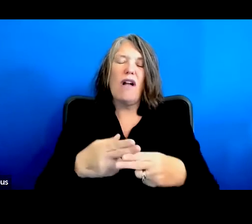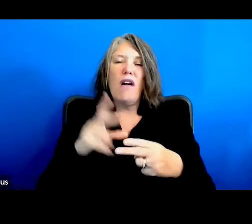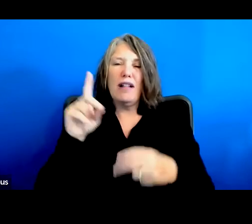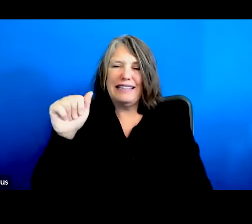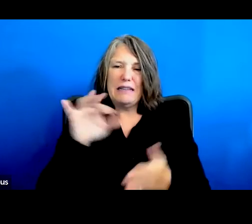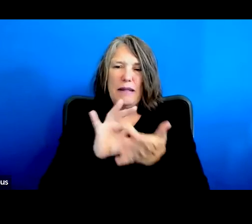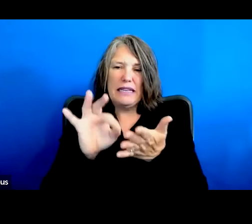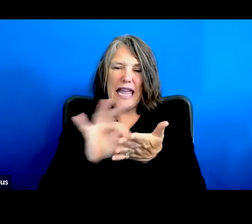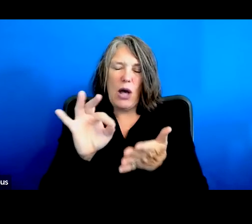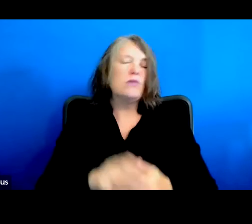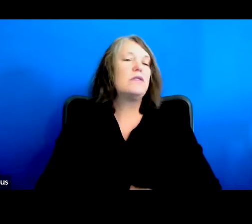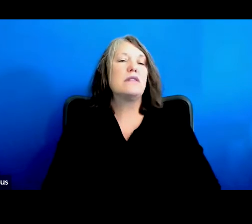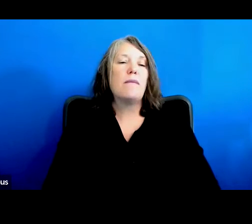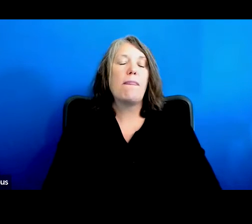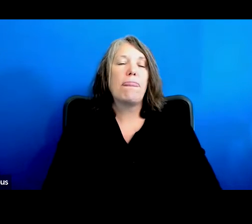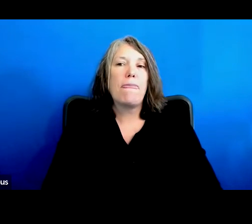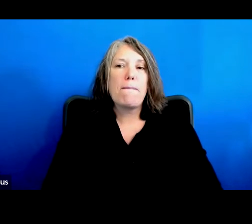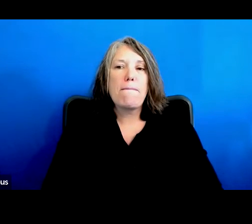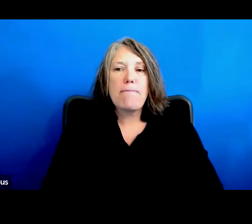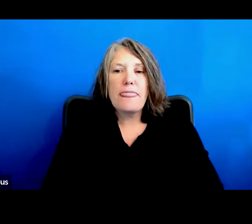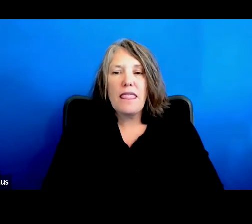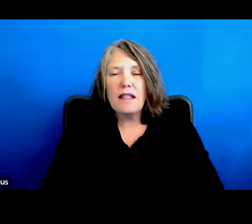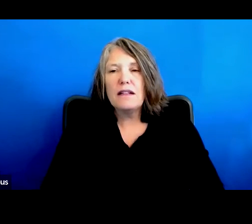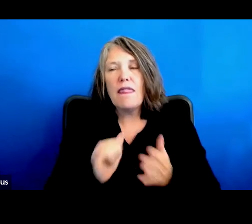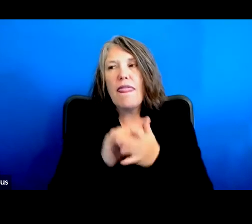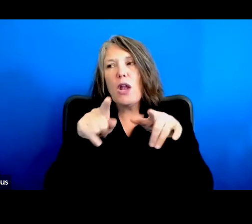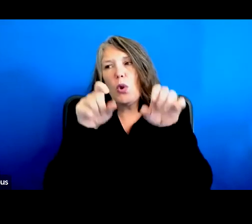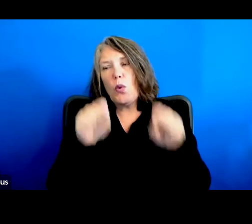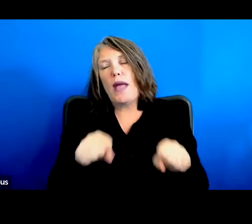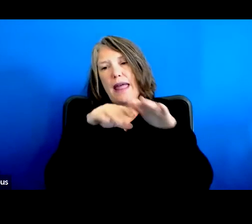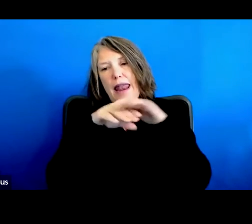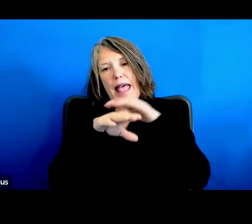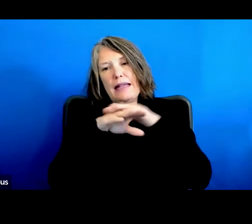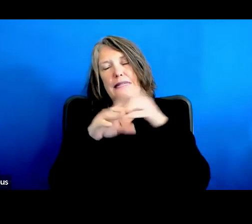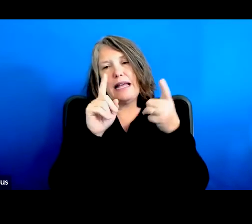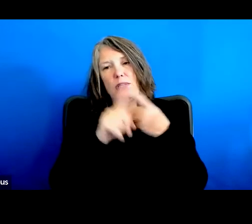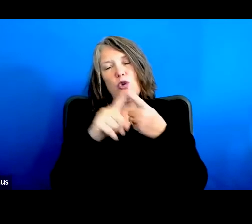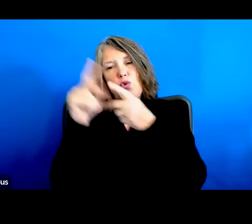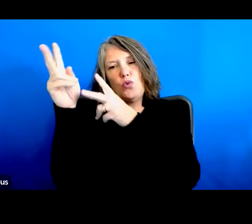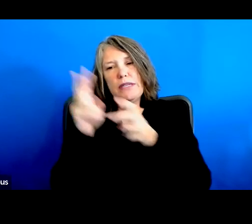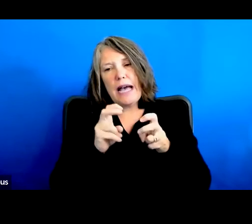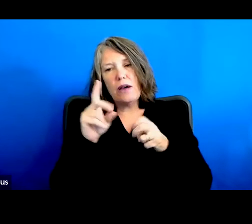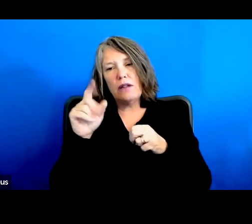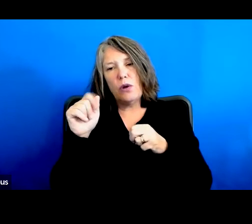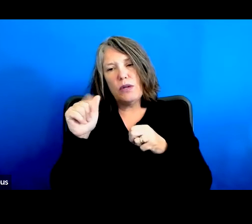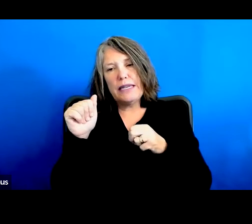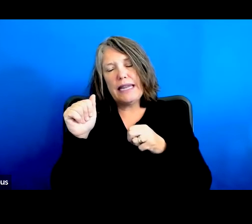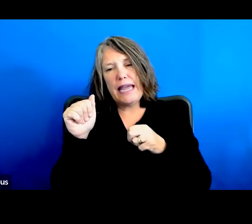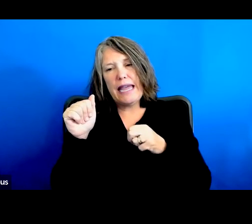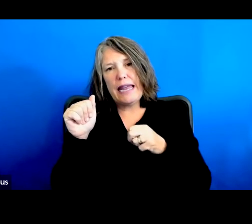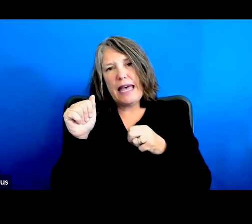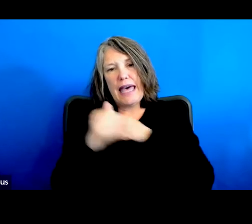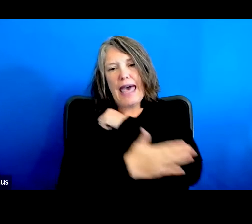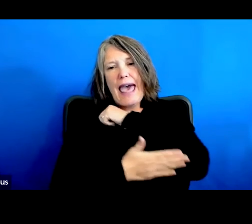Counts that you can access to download data at the